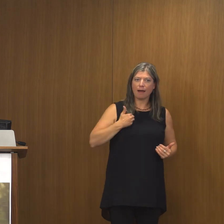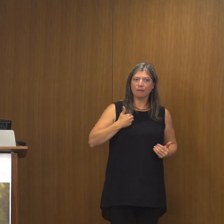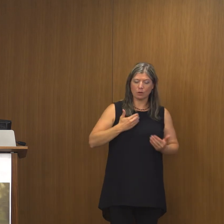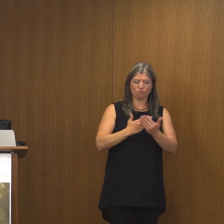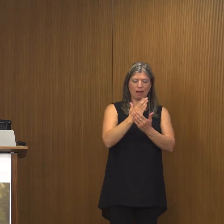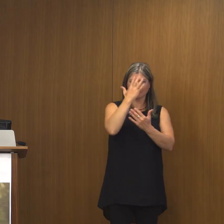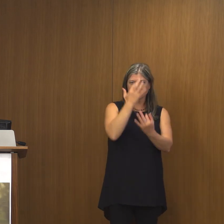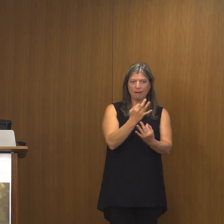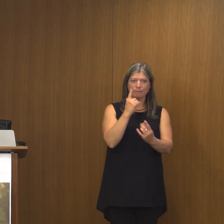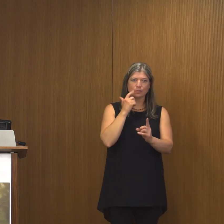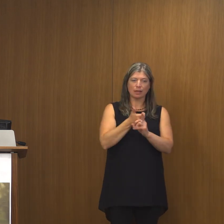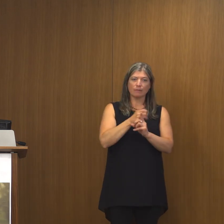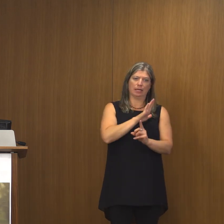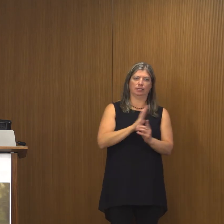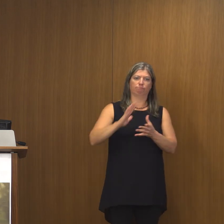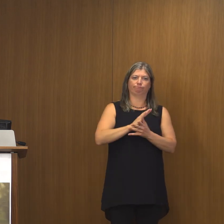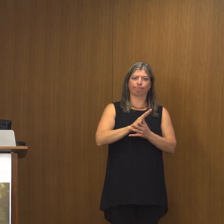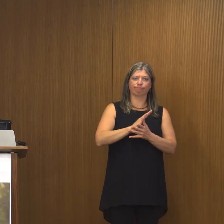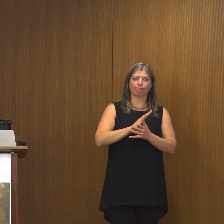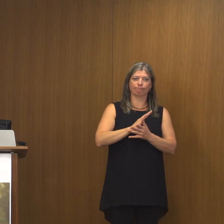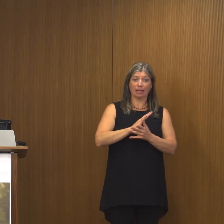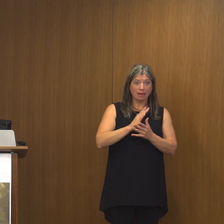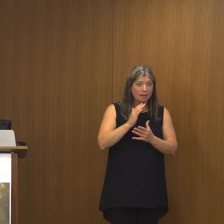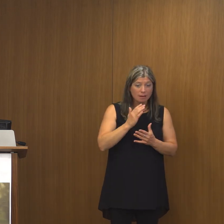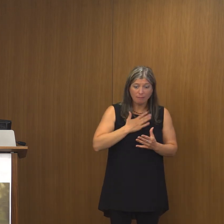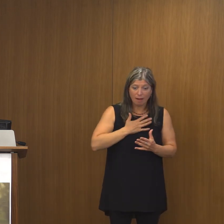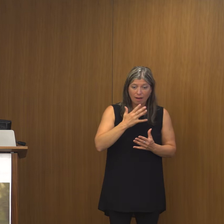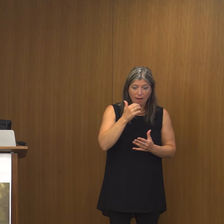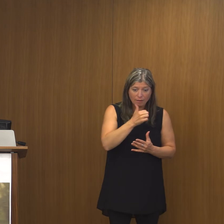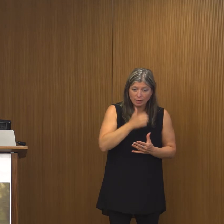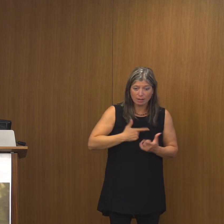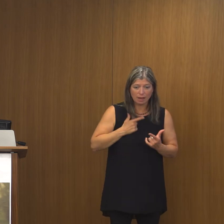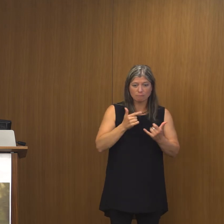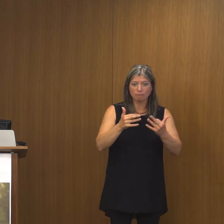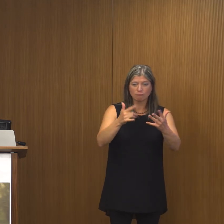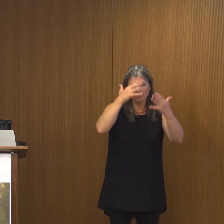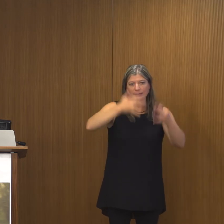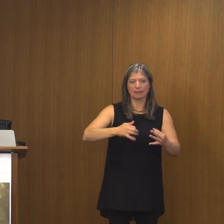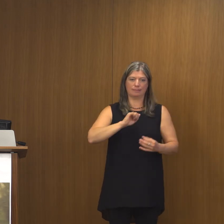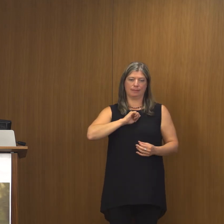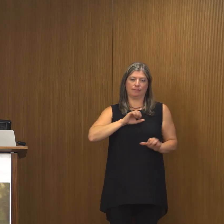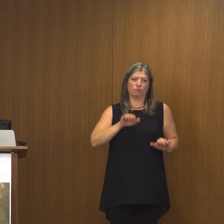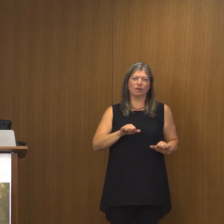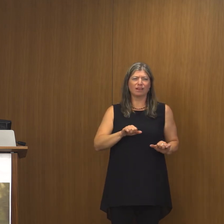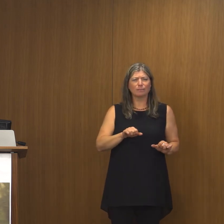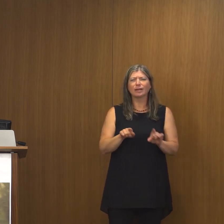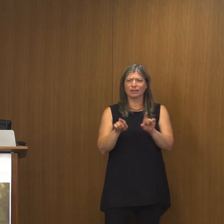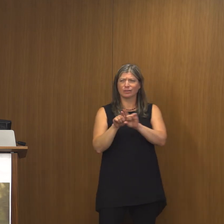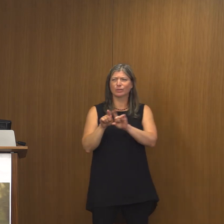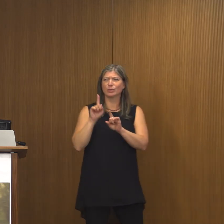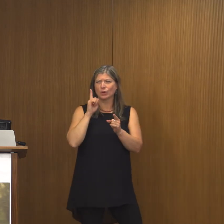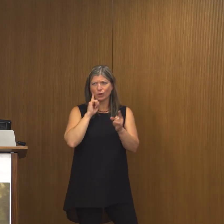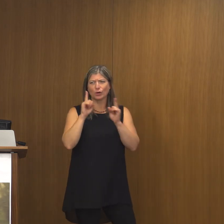chance to make choices in your everyday life, those are the essence of the understanding of rights for children and youth, as we've heard in this